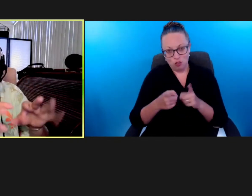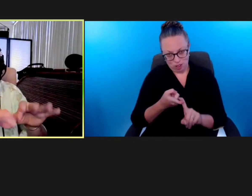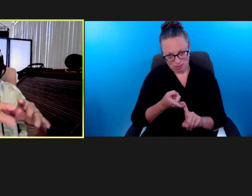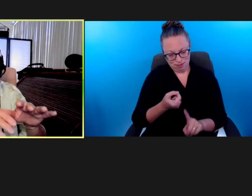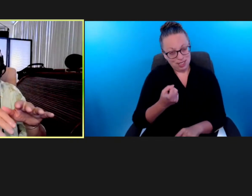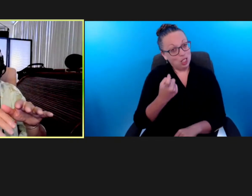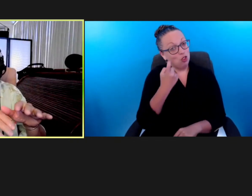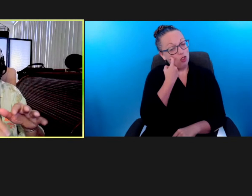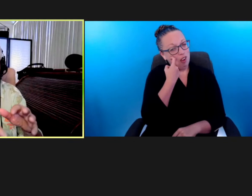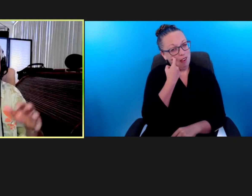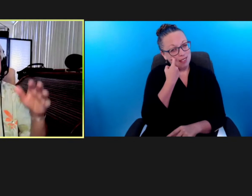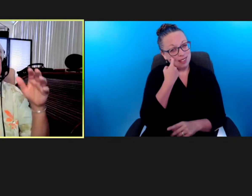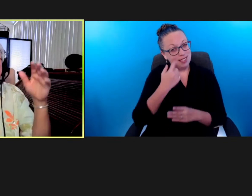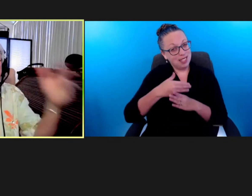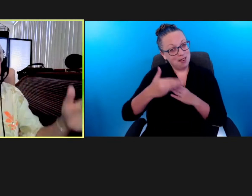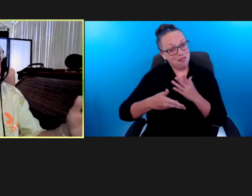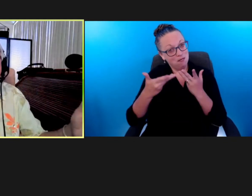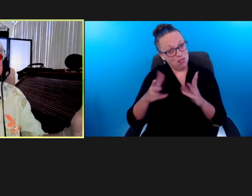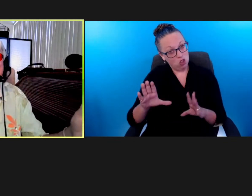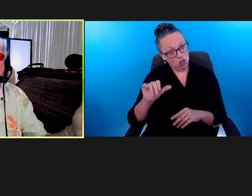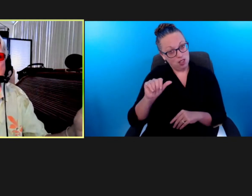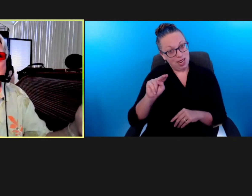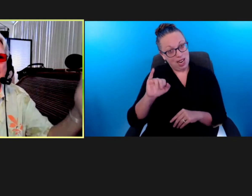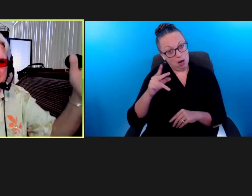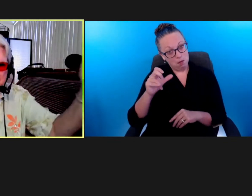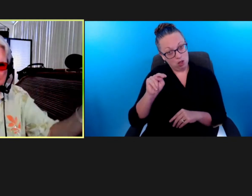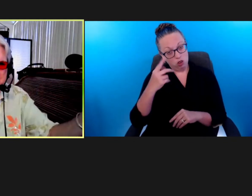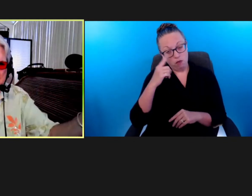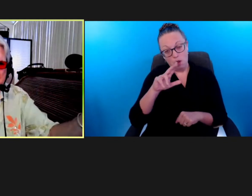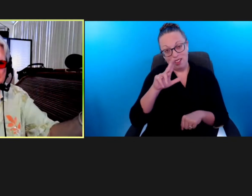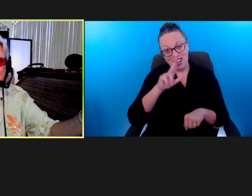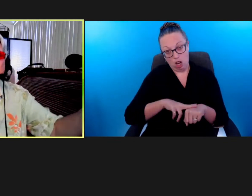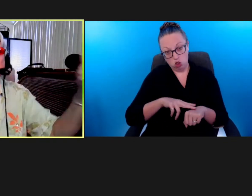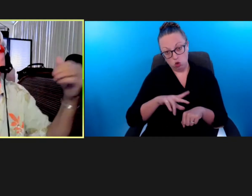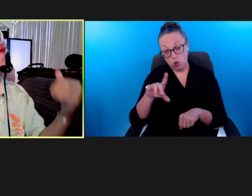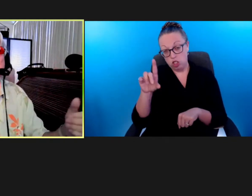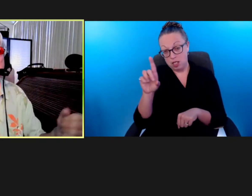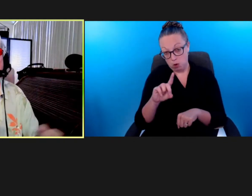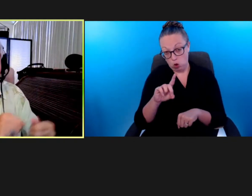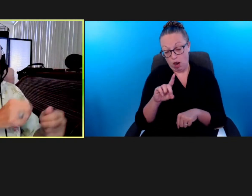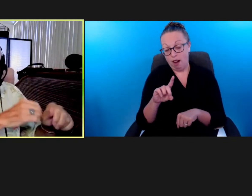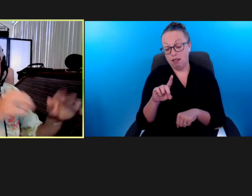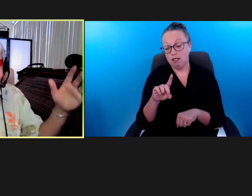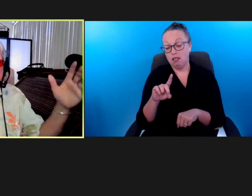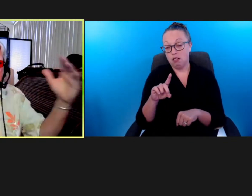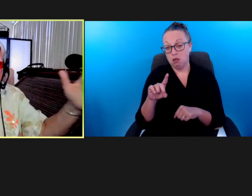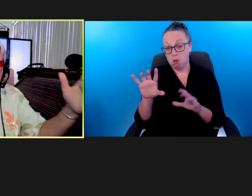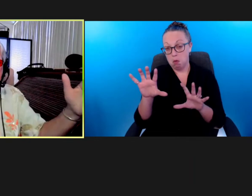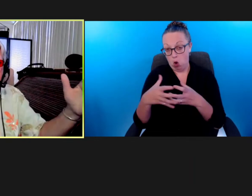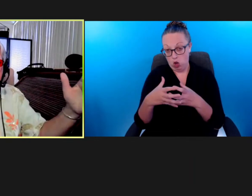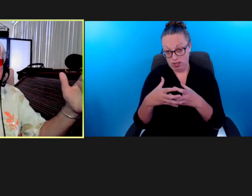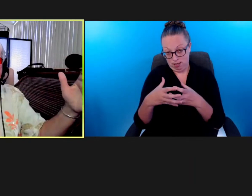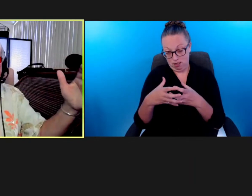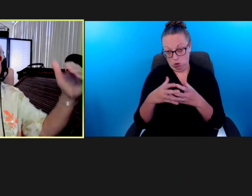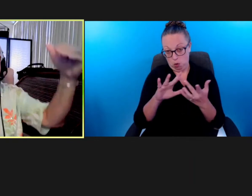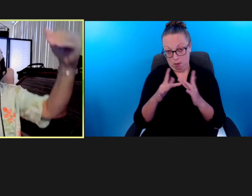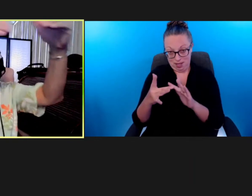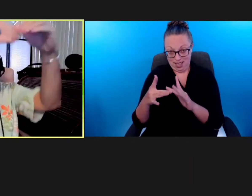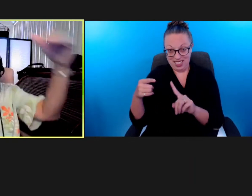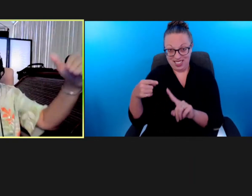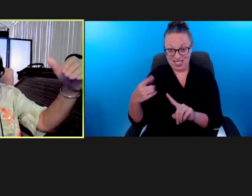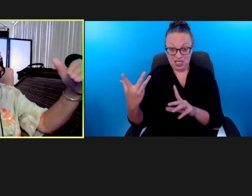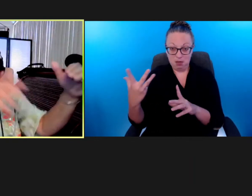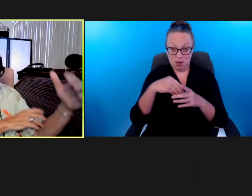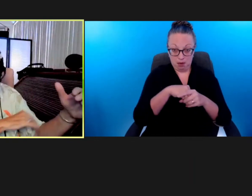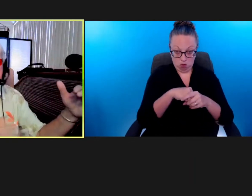the animation for the National Democratic Party's website, got involved as the animator. And